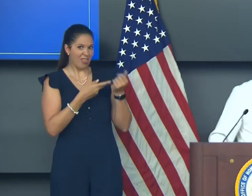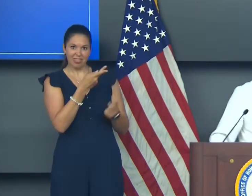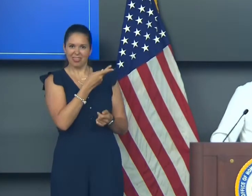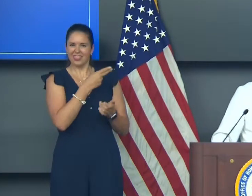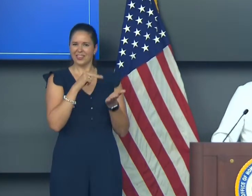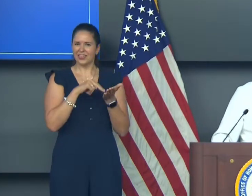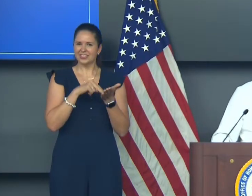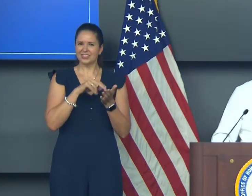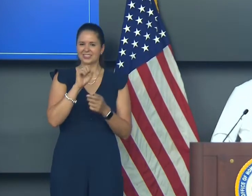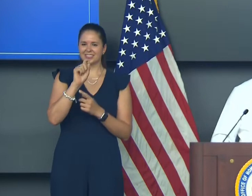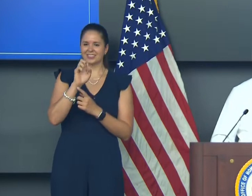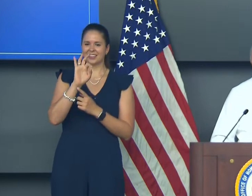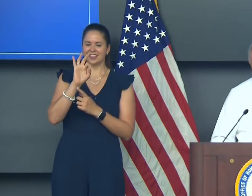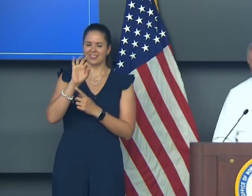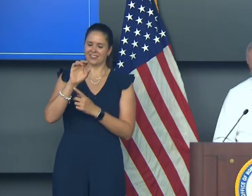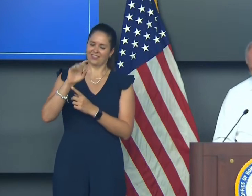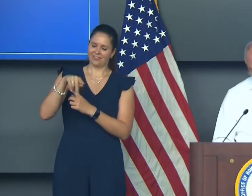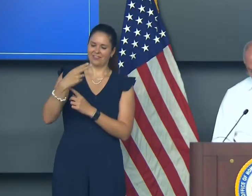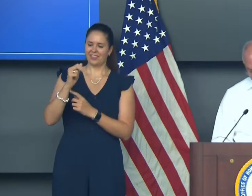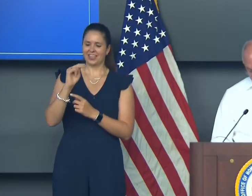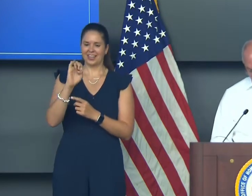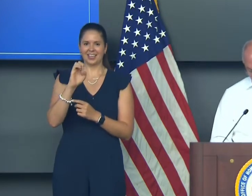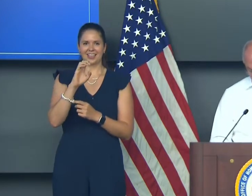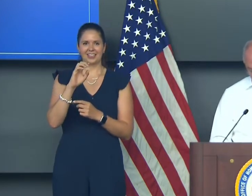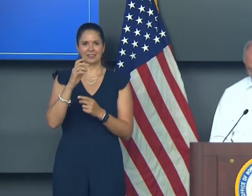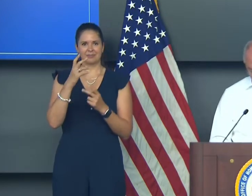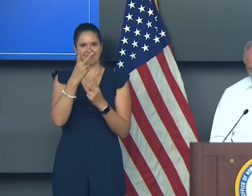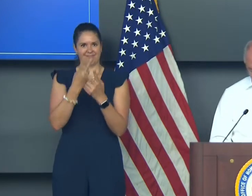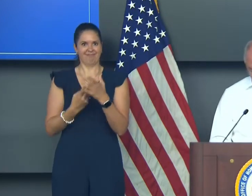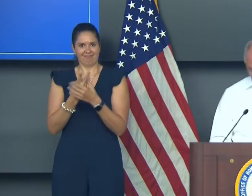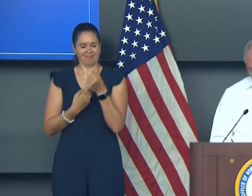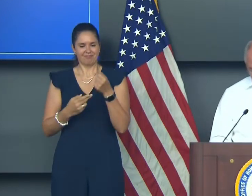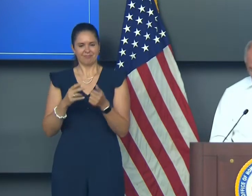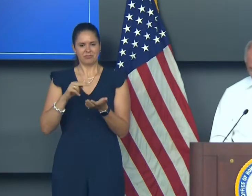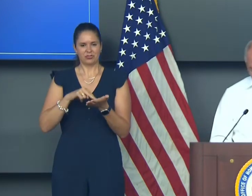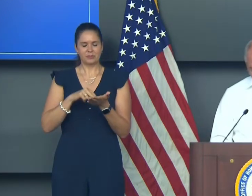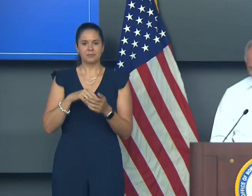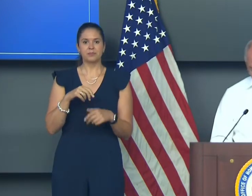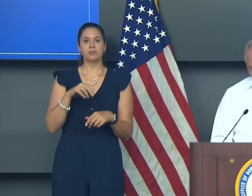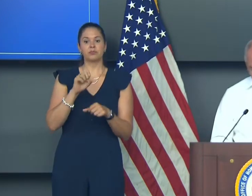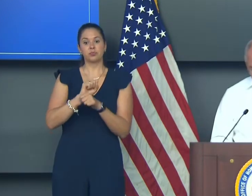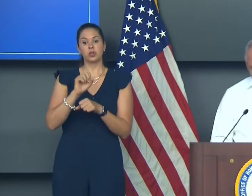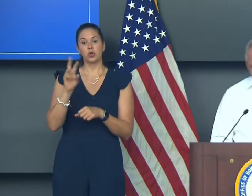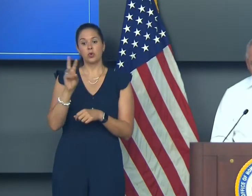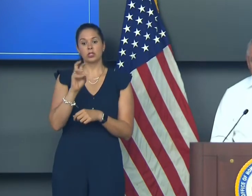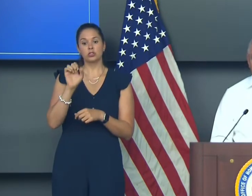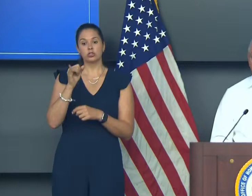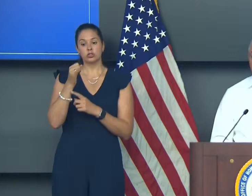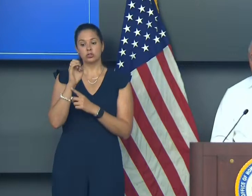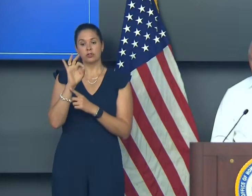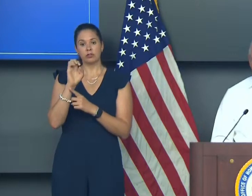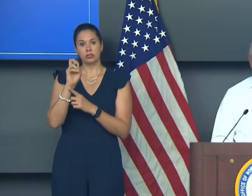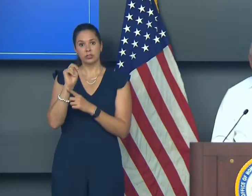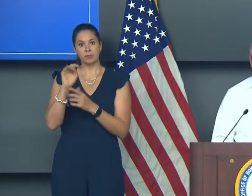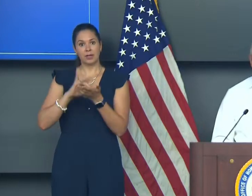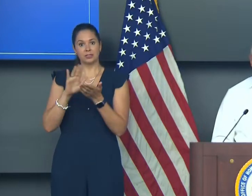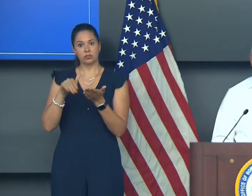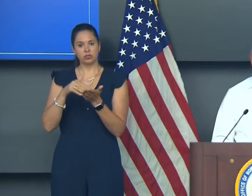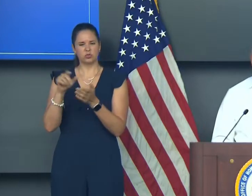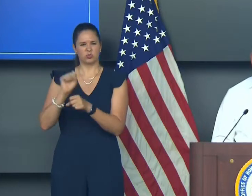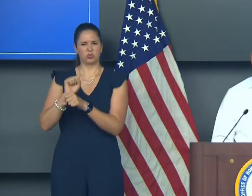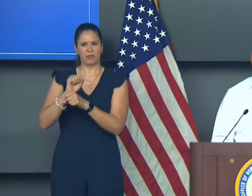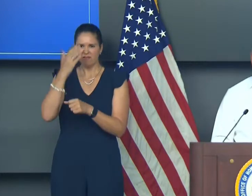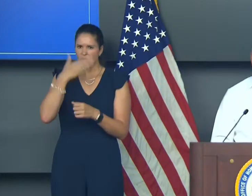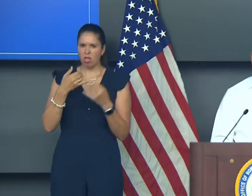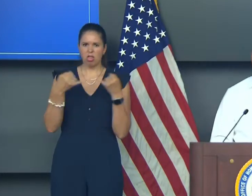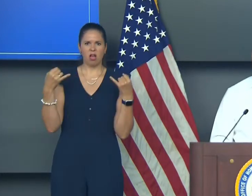practitioners. But Ebony works at the West Jefferson Medical Center, and she's been on the front lines, and she's going to share what